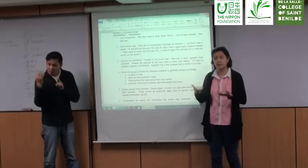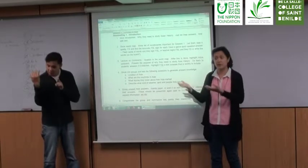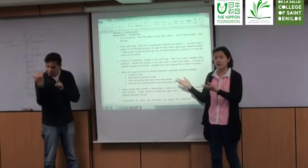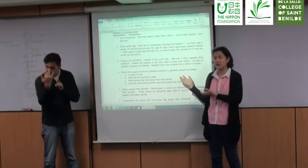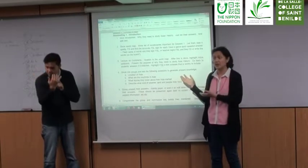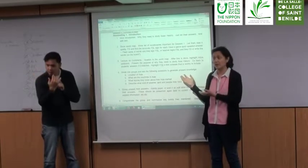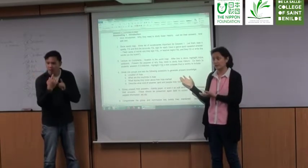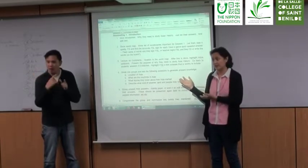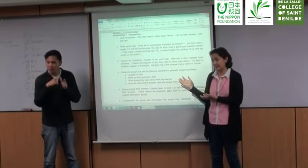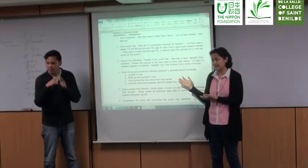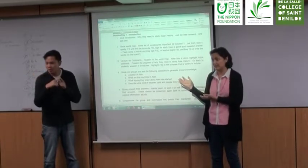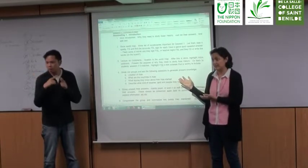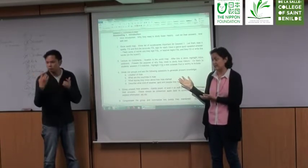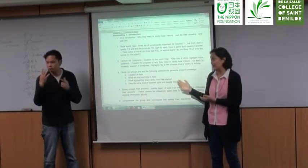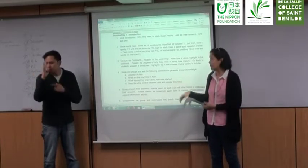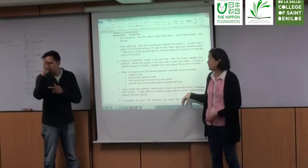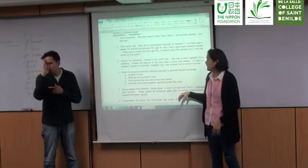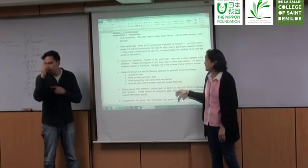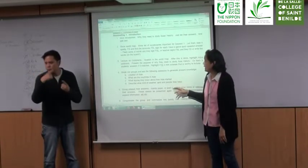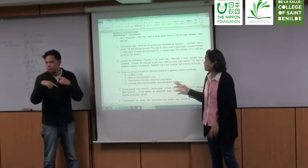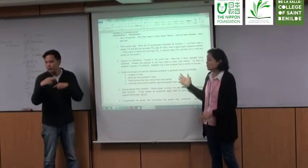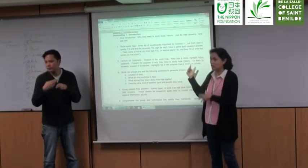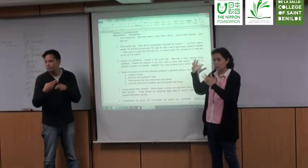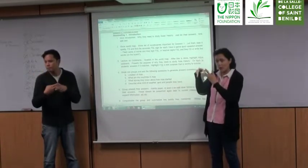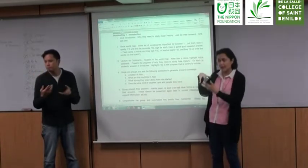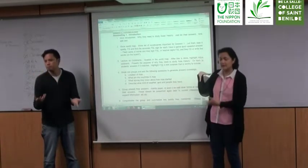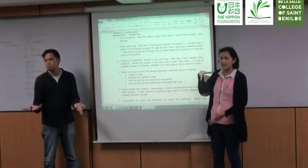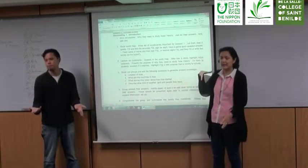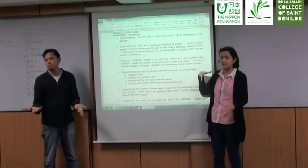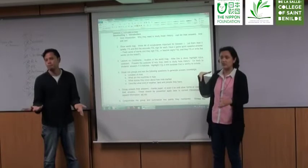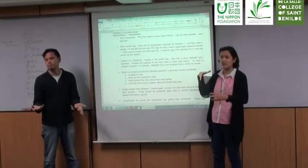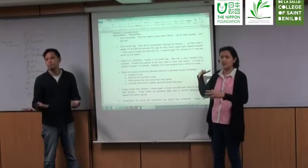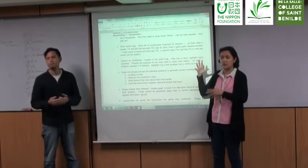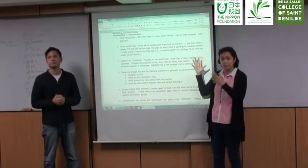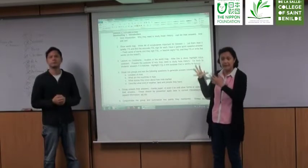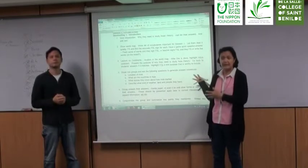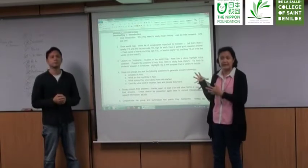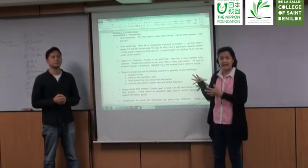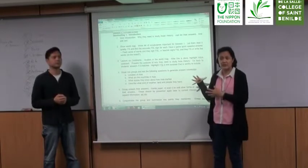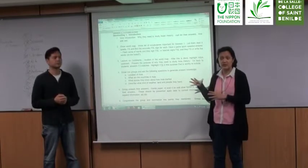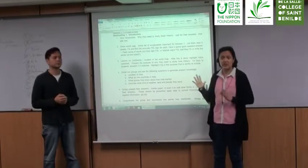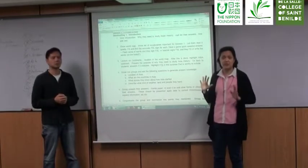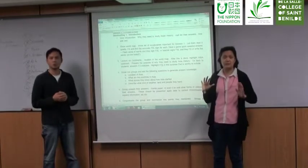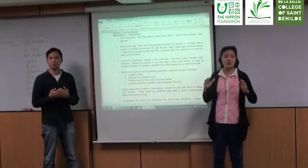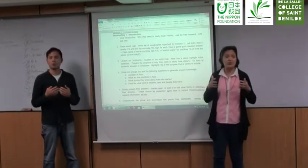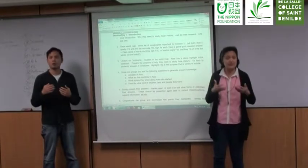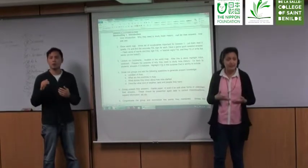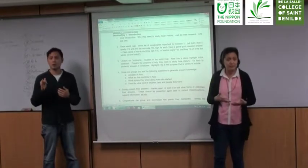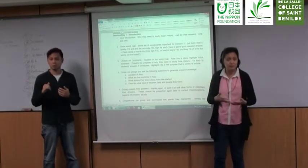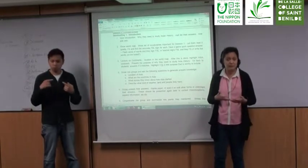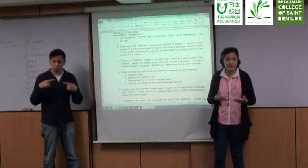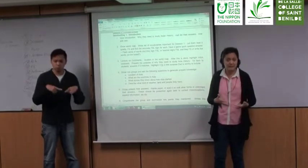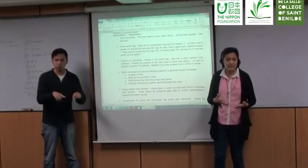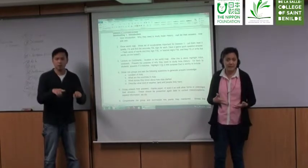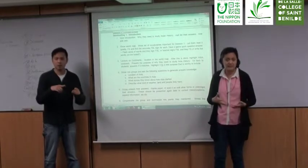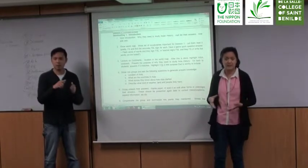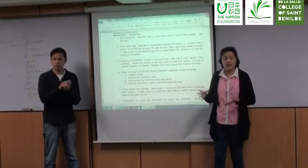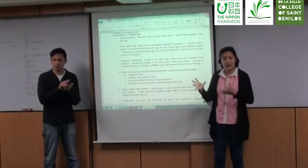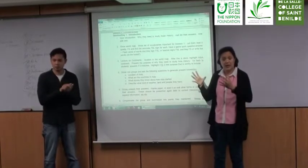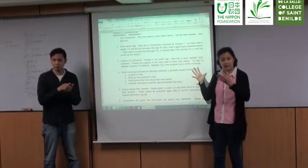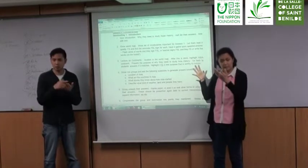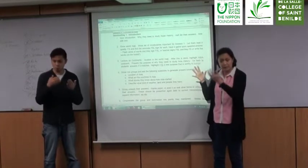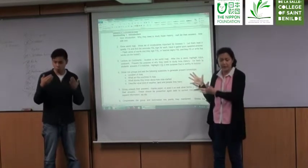names for this. So throughout the lesson, it will be like that. So each time a concept will be